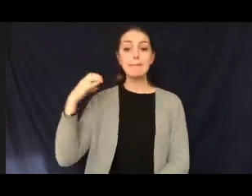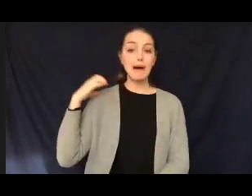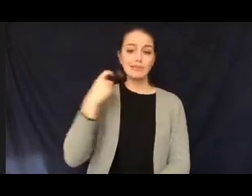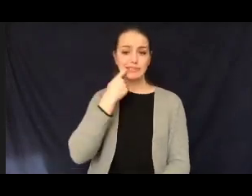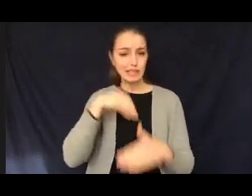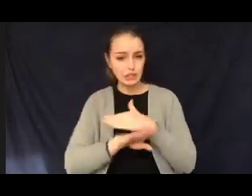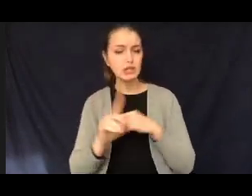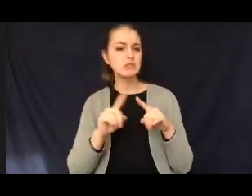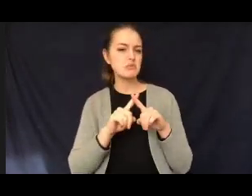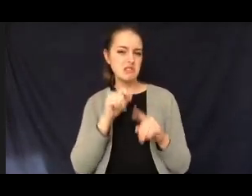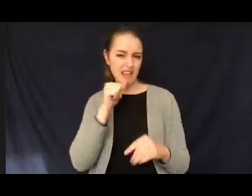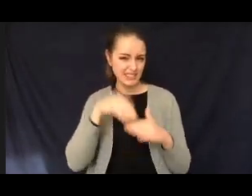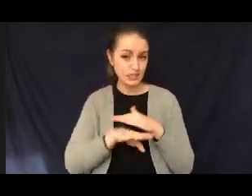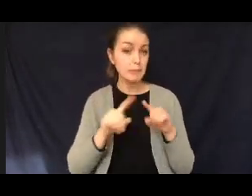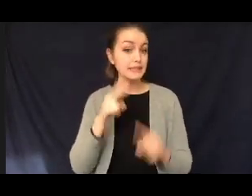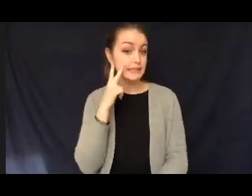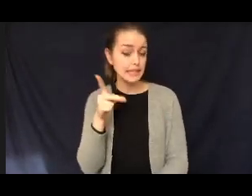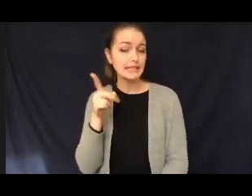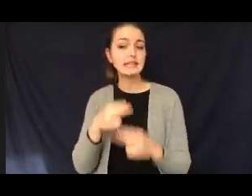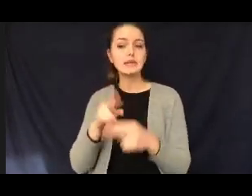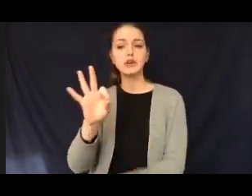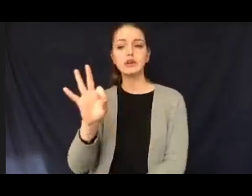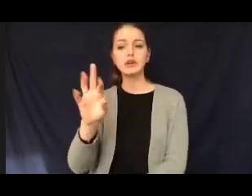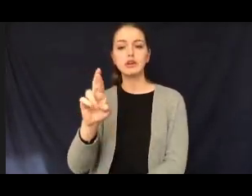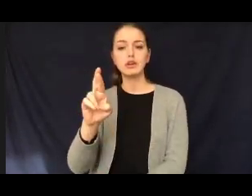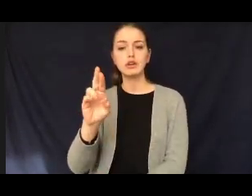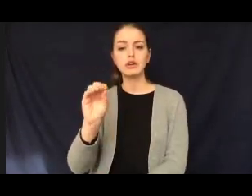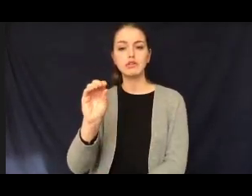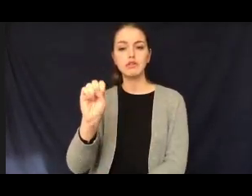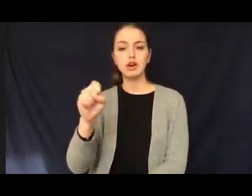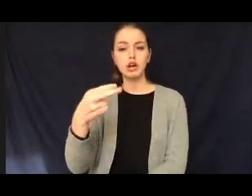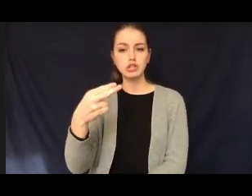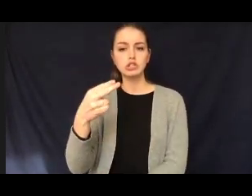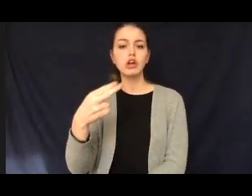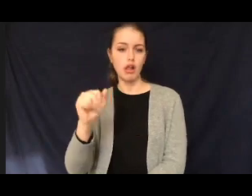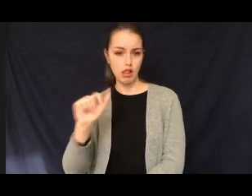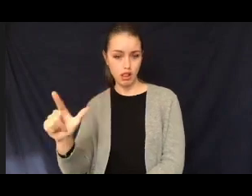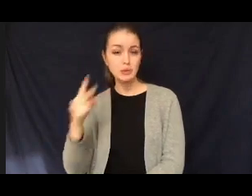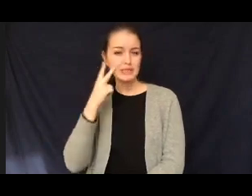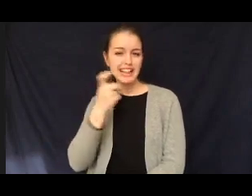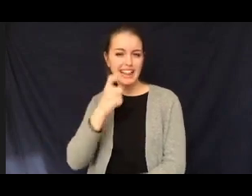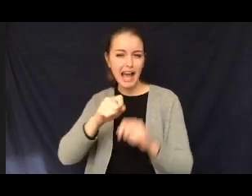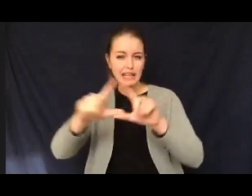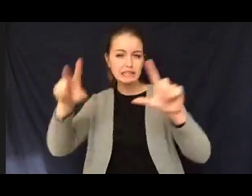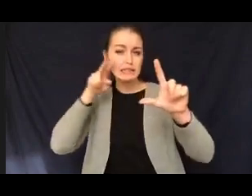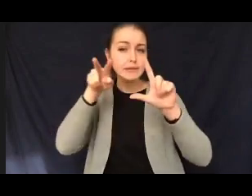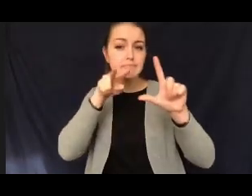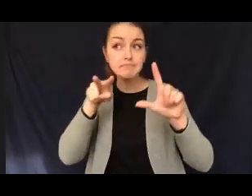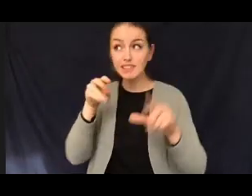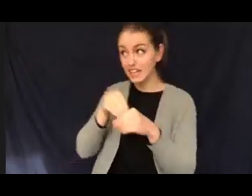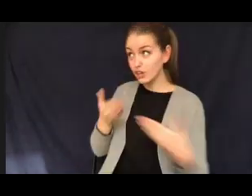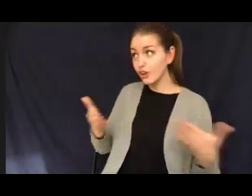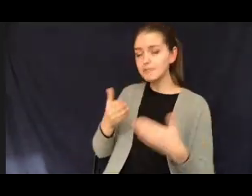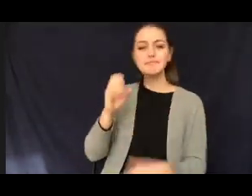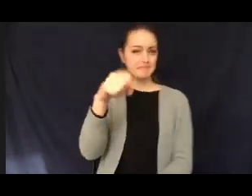but why don't you peek in there? That's called the Frosh Hall. Okay. And you can look right through the glass there. In this? Yeah, and so